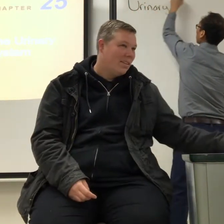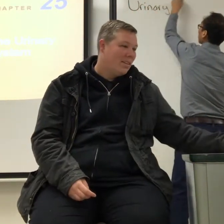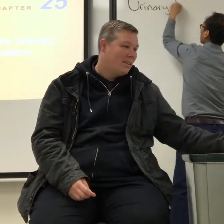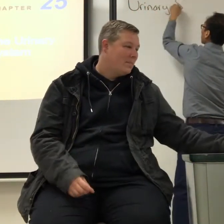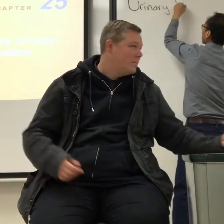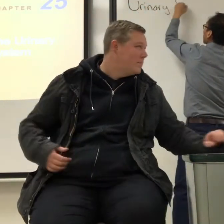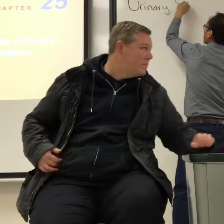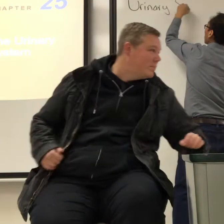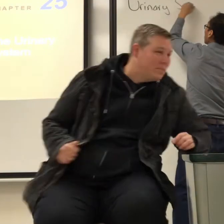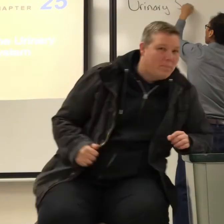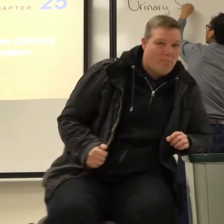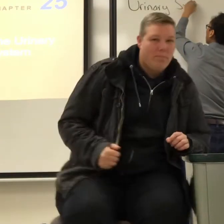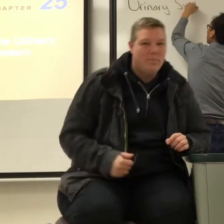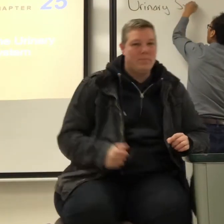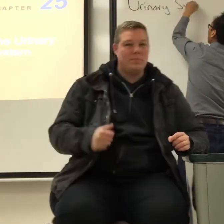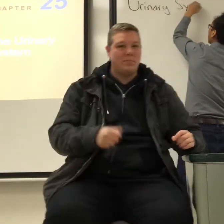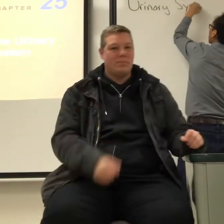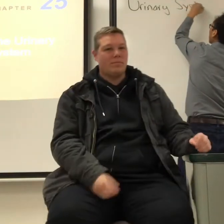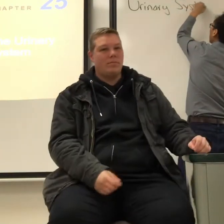Urinary.